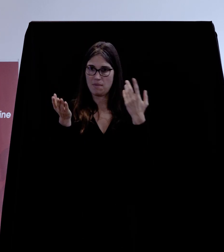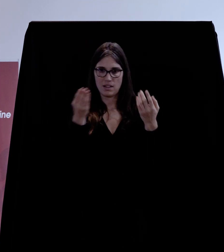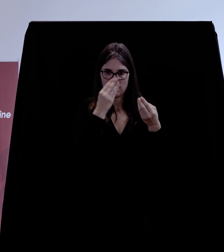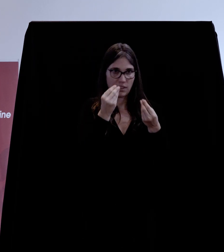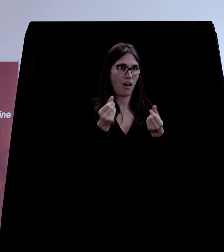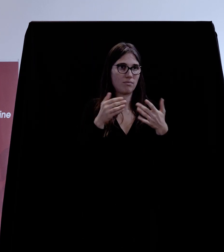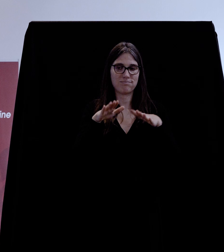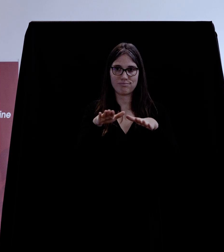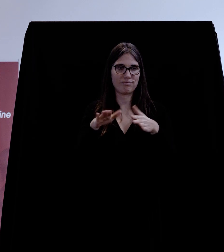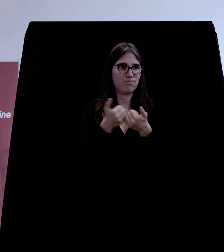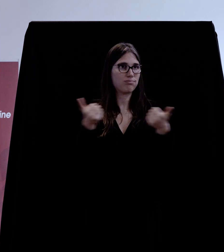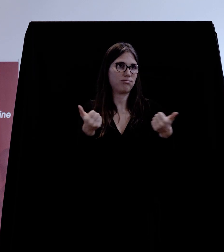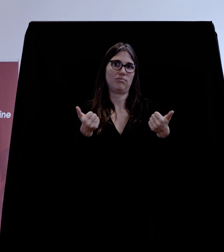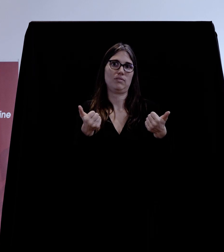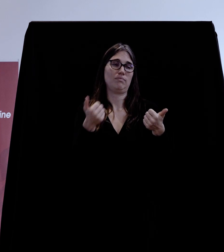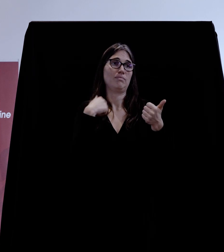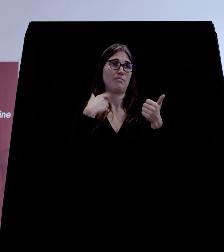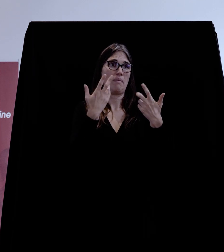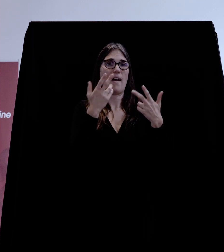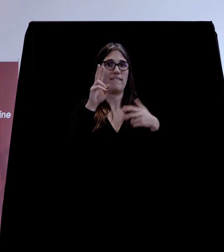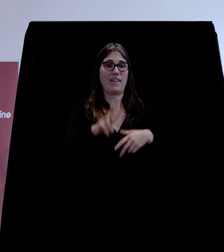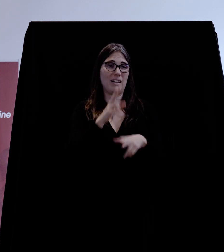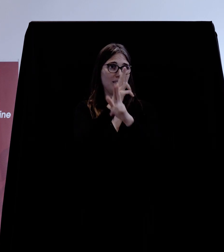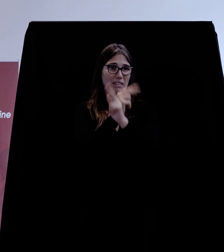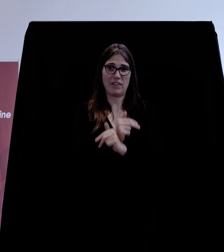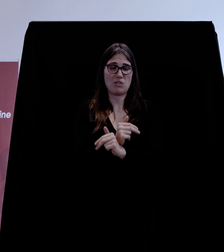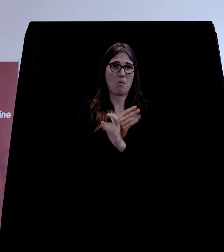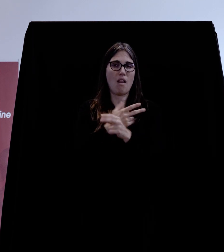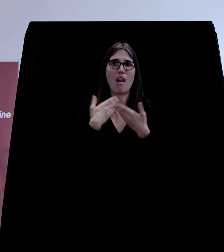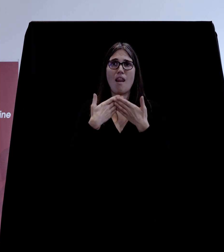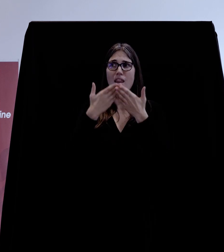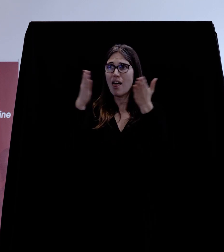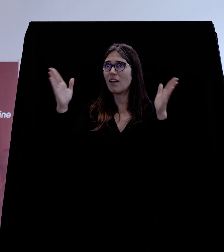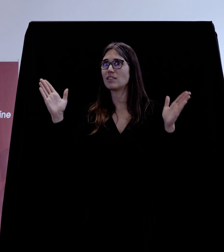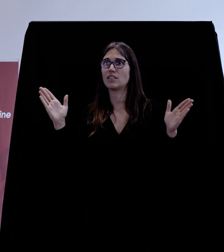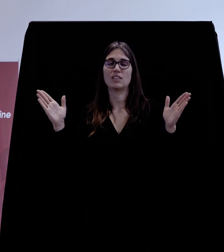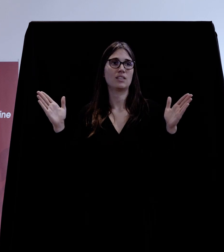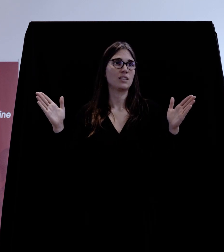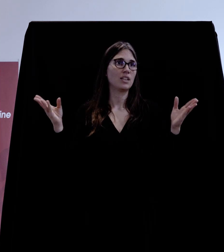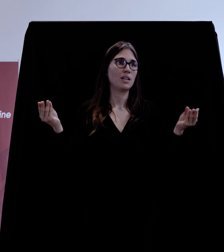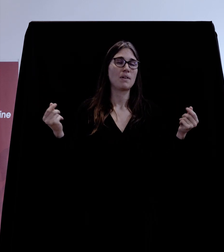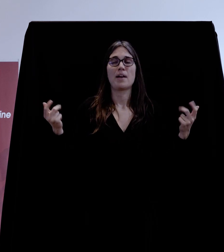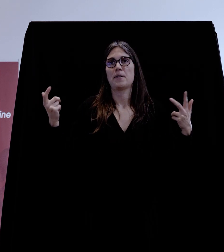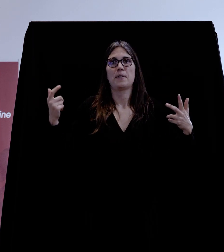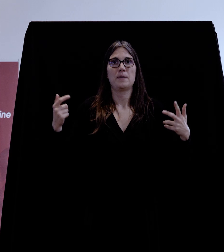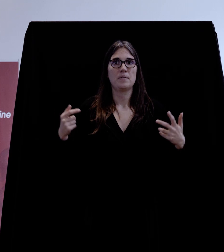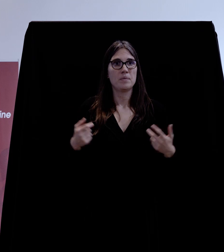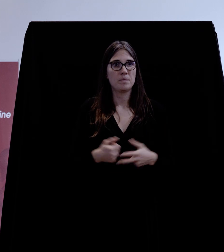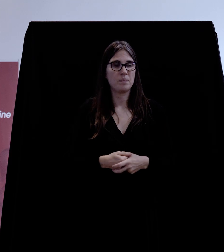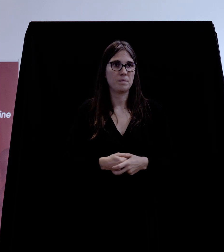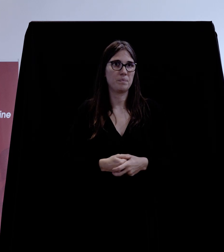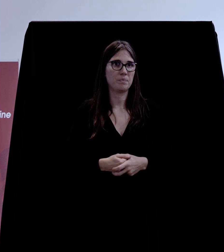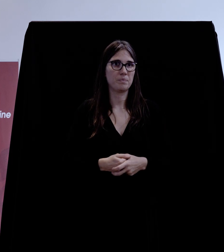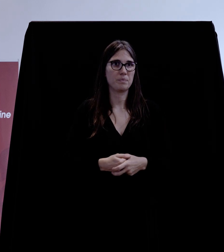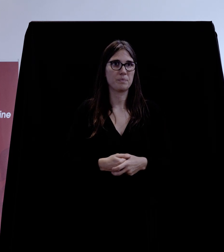probably half of us here, right? How many of you think you're autistic? No, I'm not going to. But really, it's such a broad diagnosis